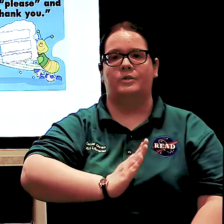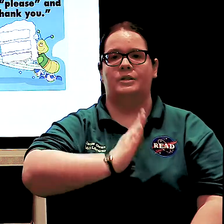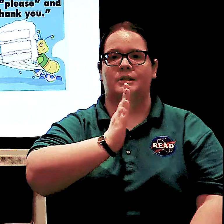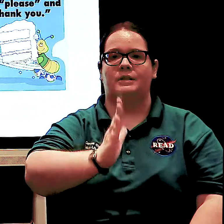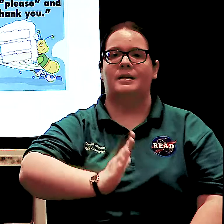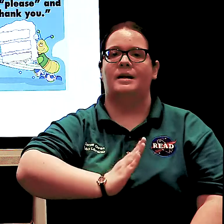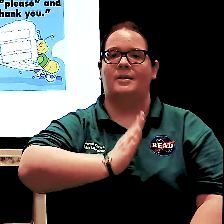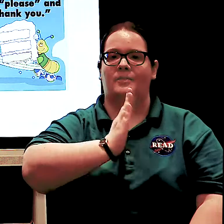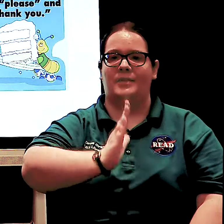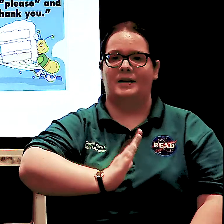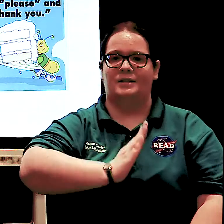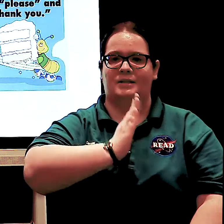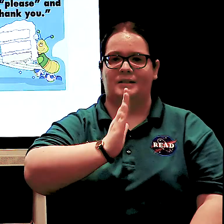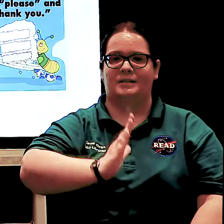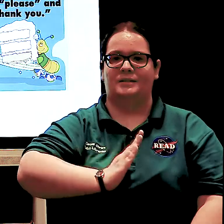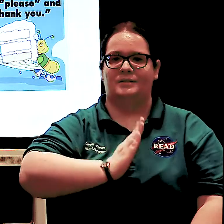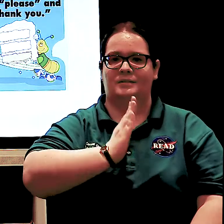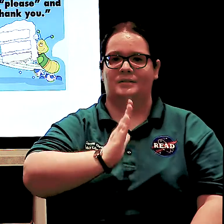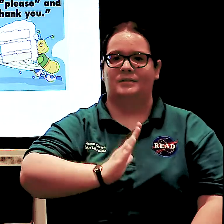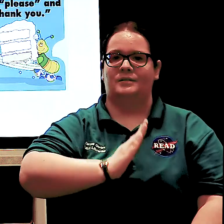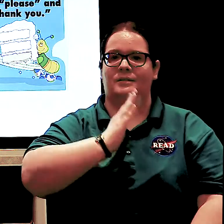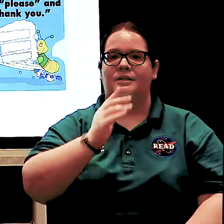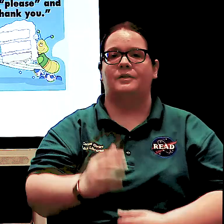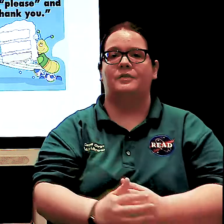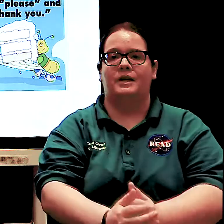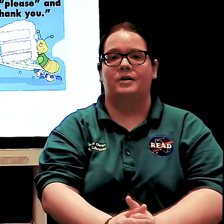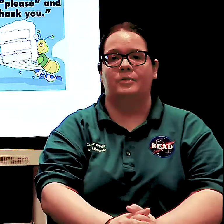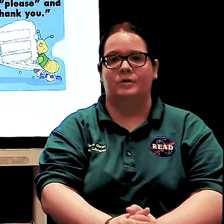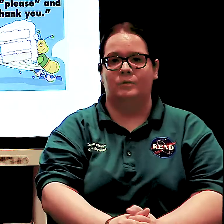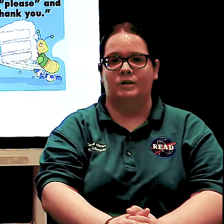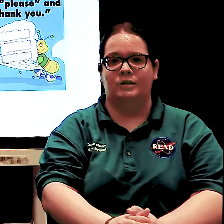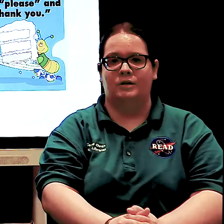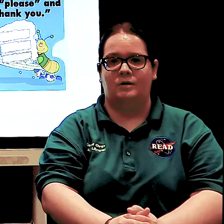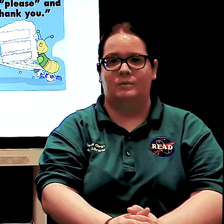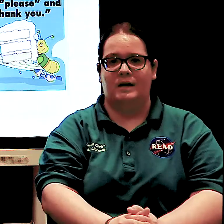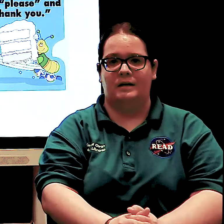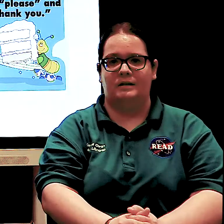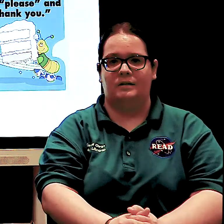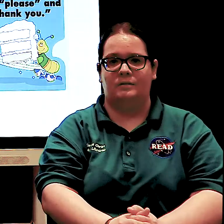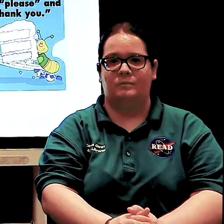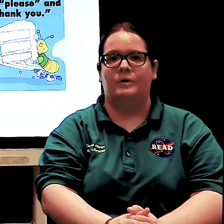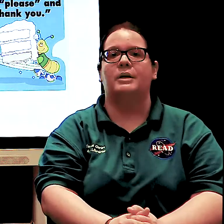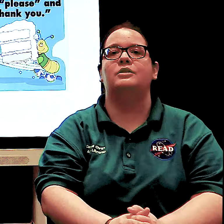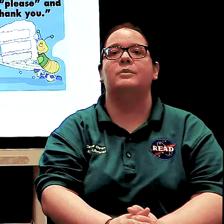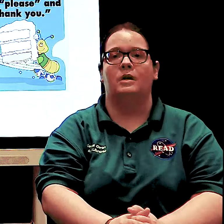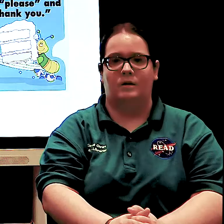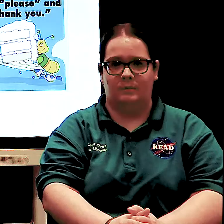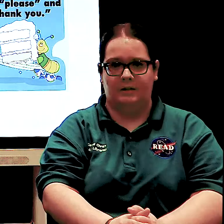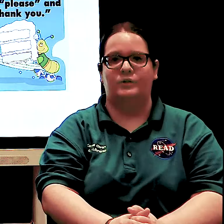upwards. Manners. These are very important words to know, right? And we make sure we always use